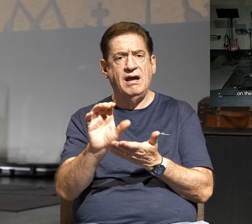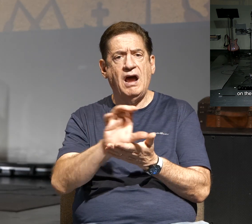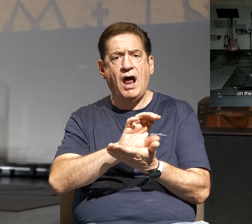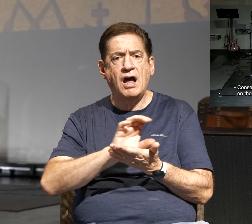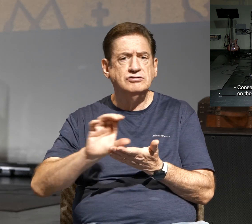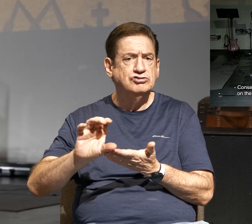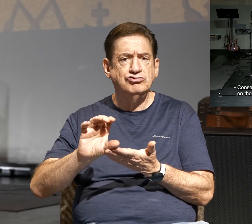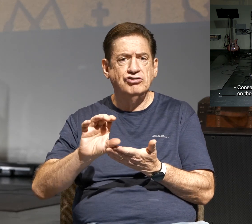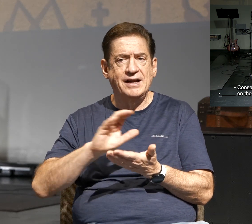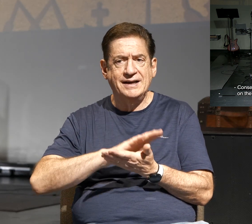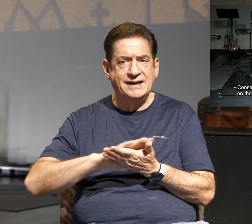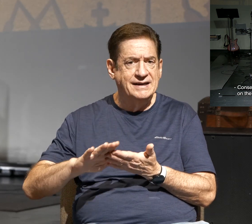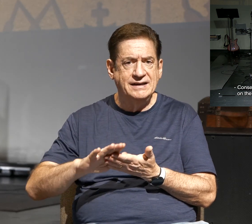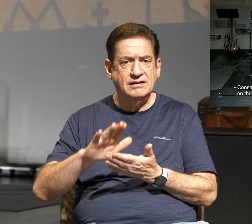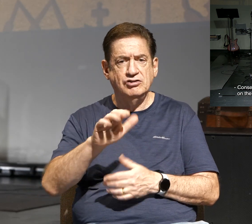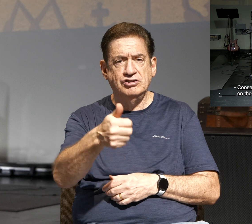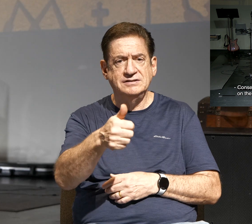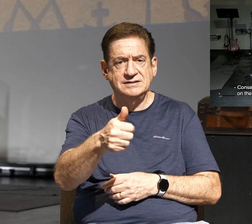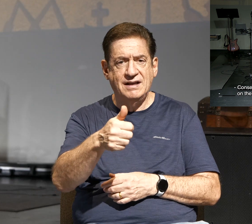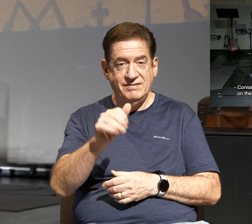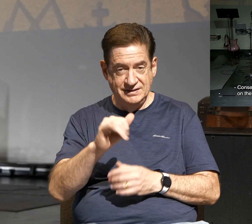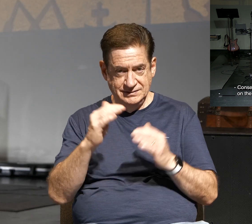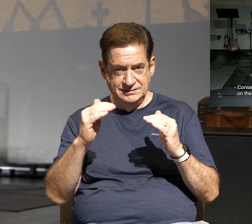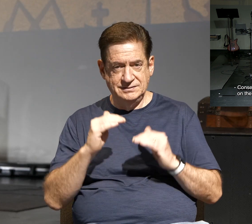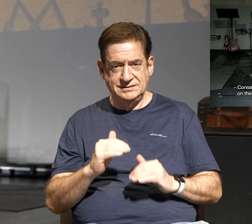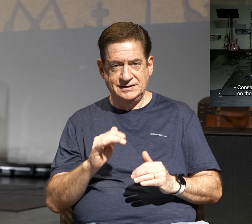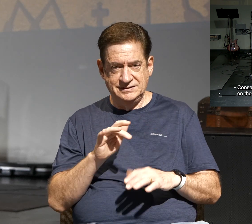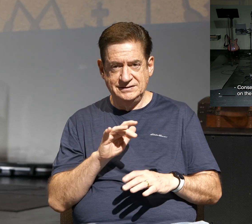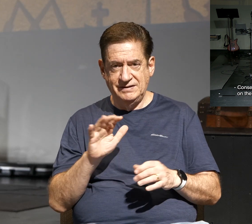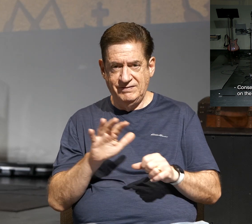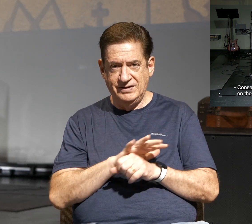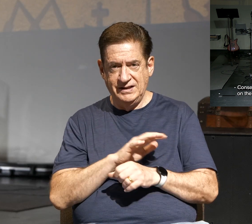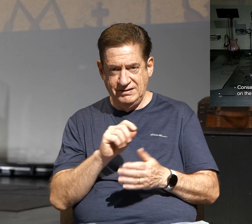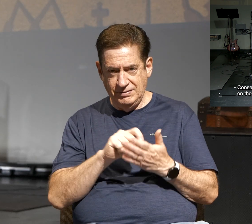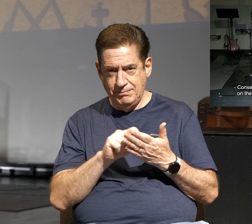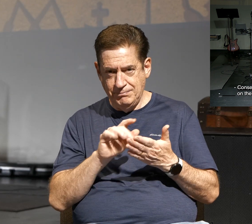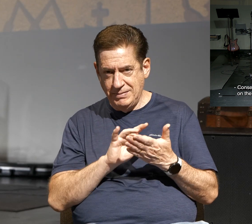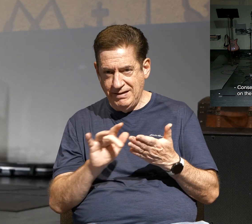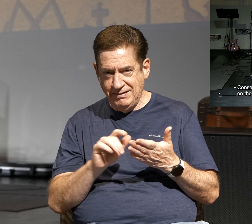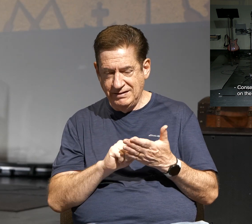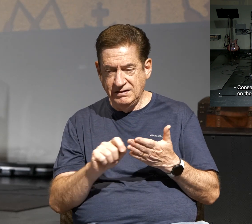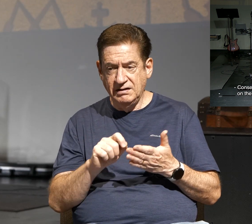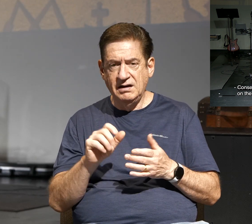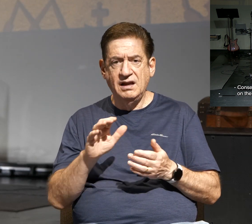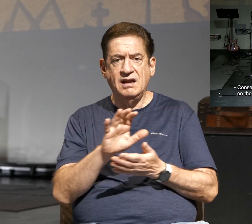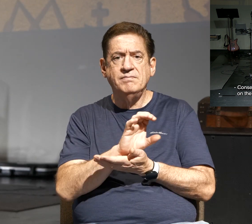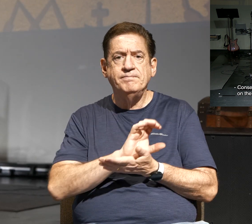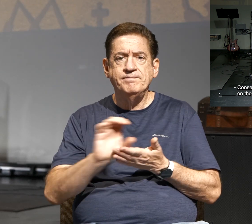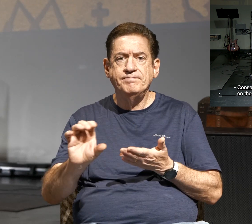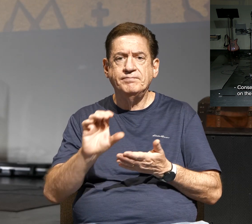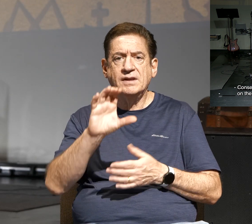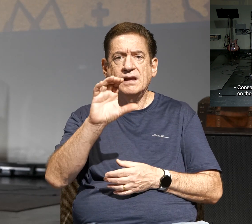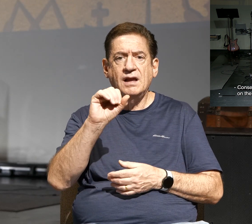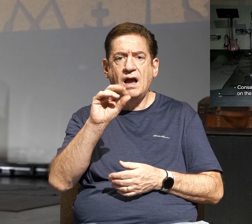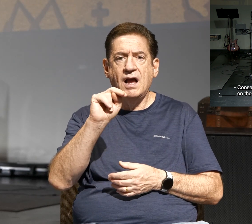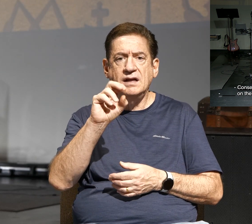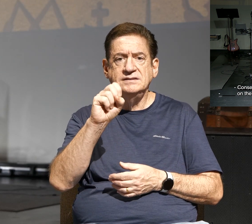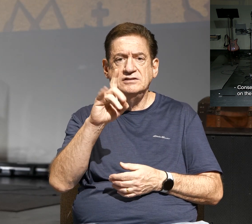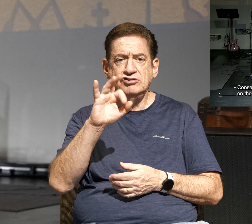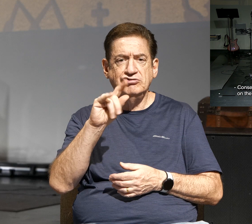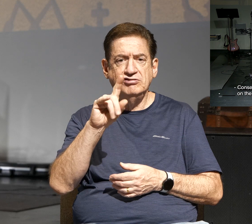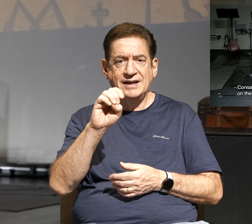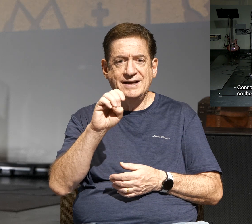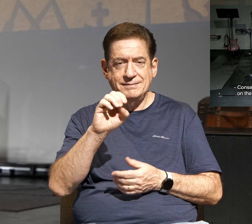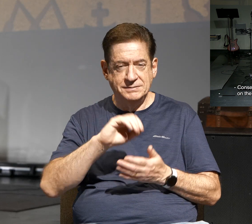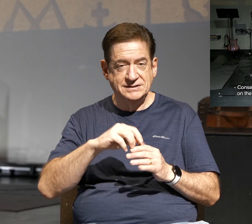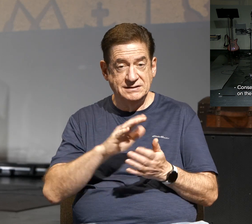Consecrate yourself. That's your next fill in the blank. That's verses 5-7. Consecrate yourself. So in